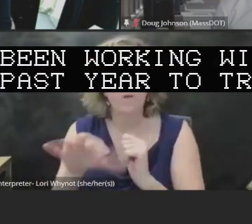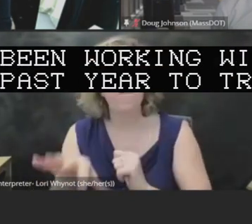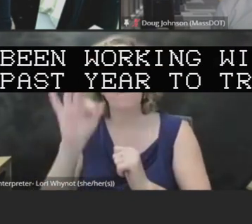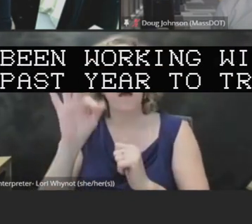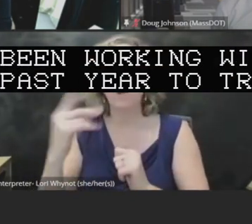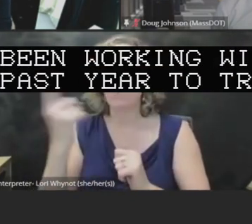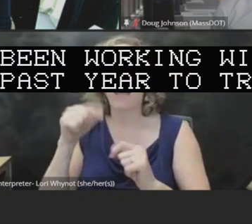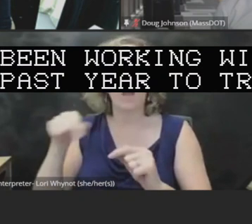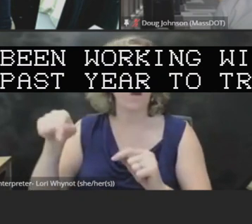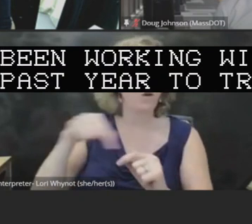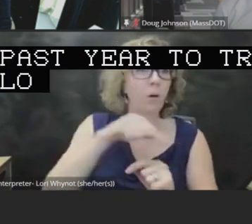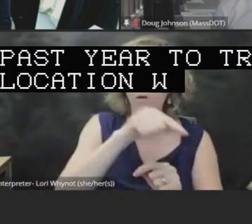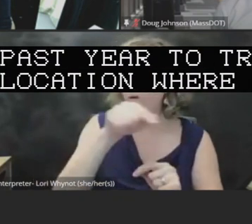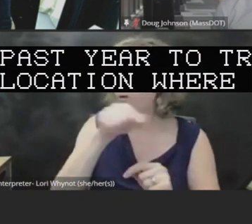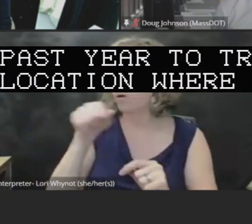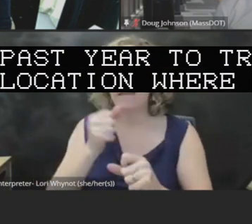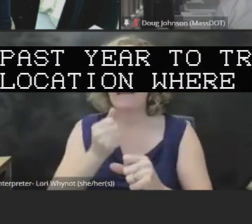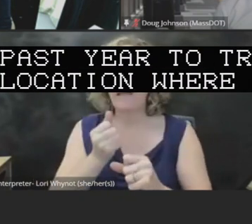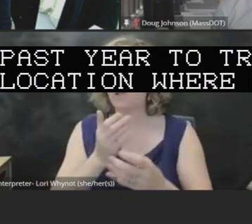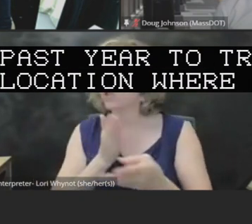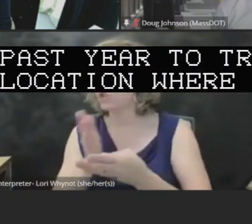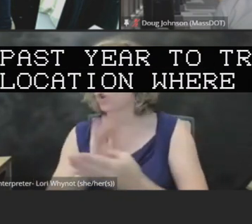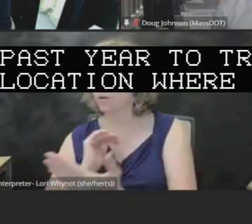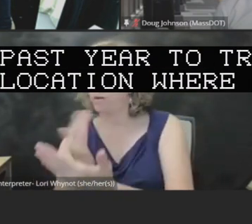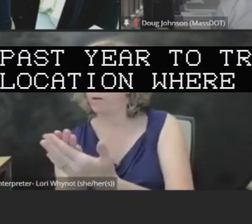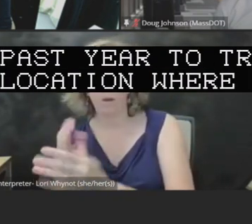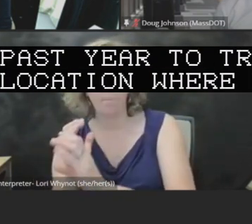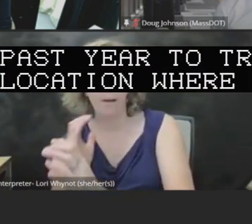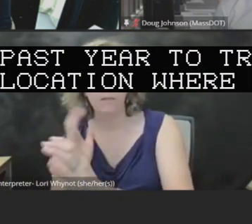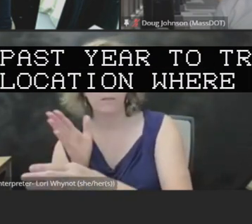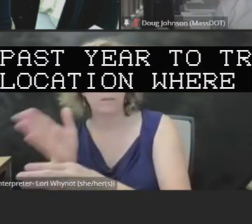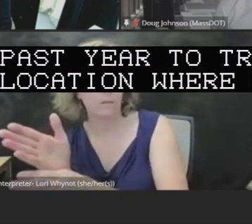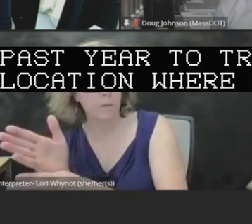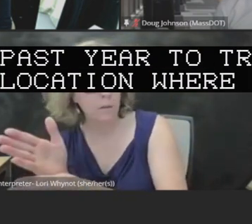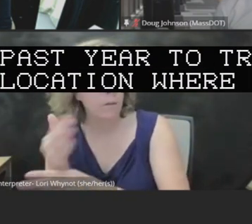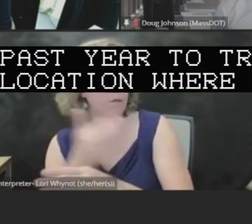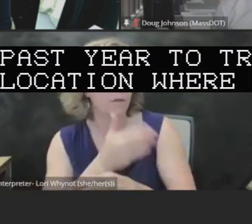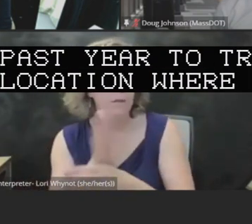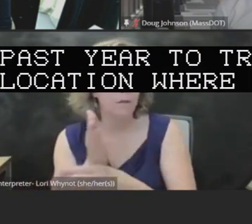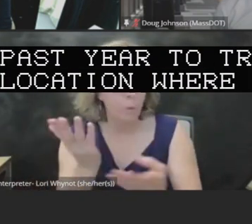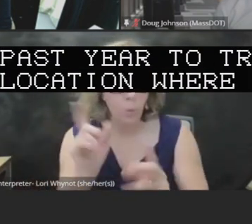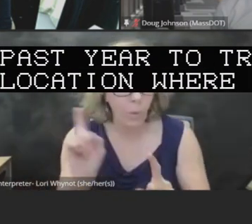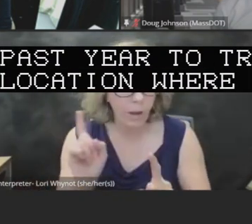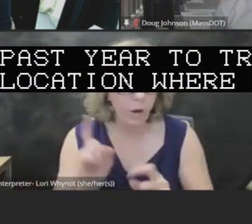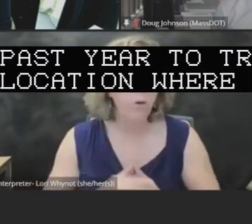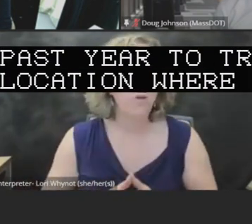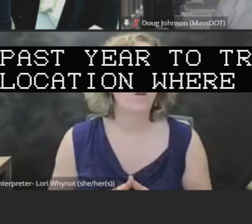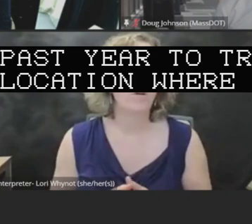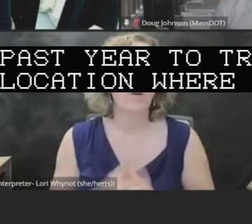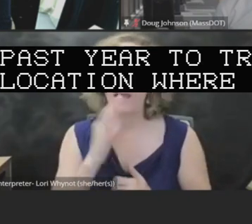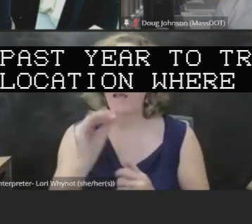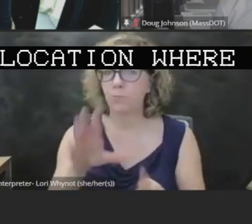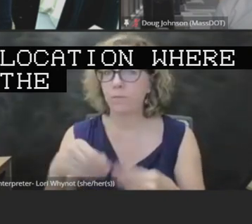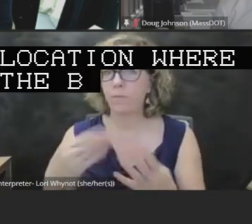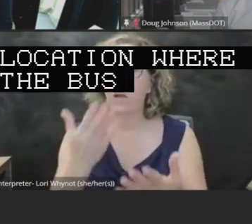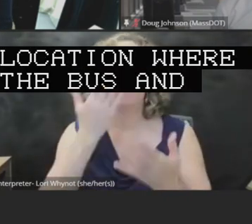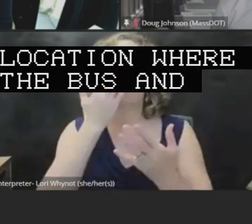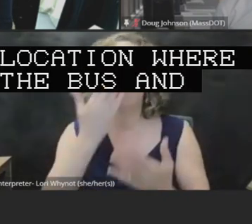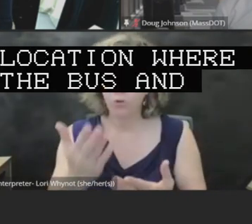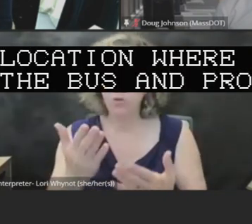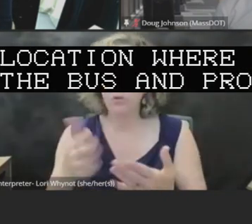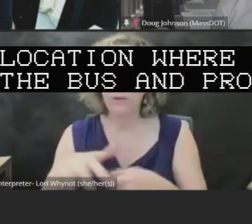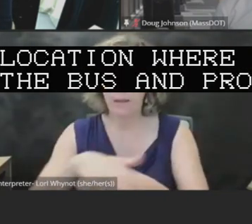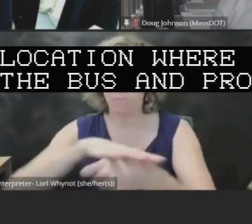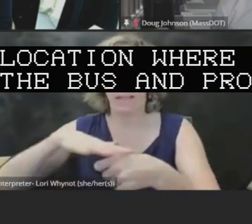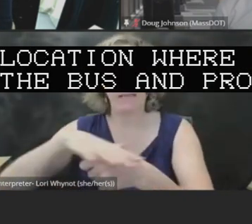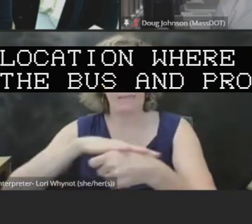we can serve, lay over the bus, and provide a good place for